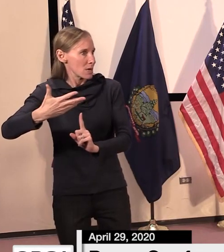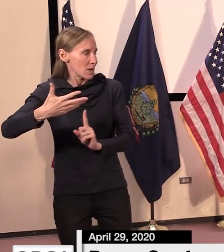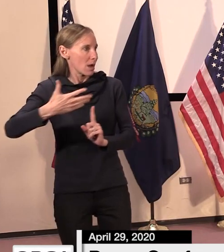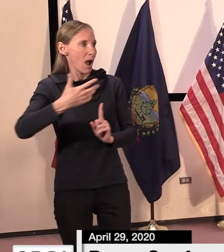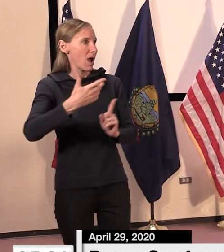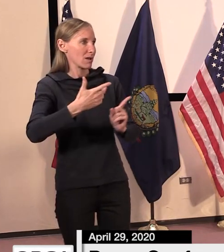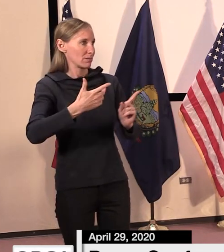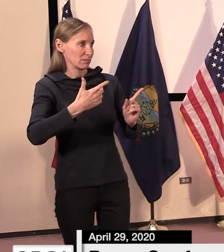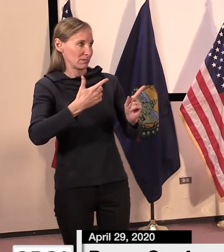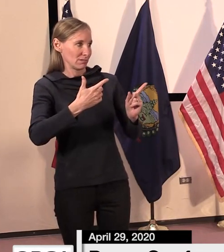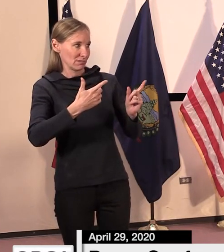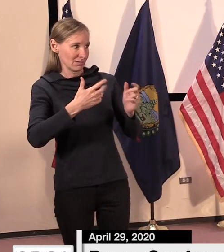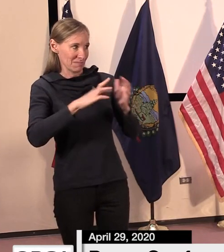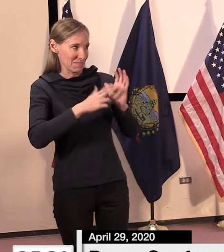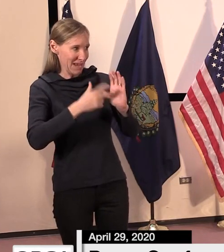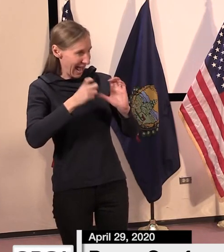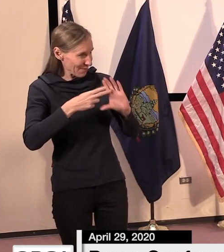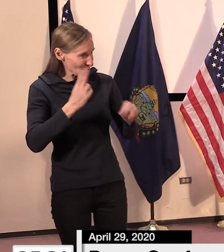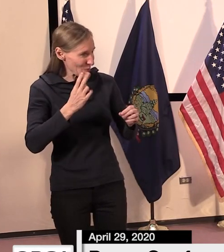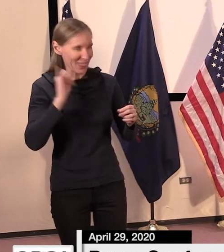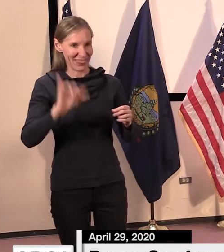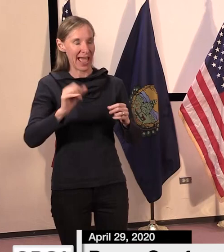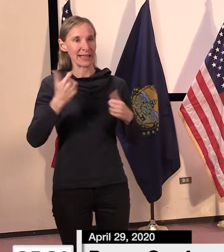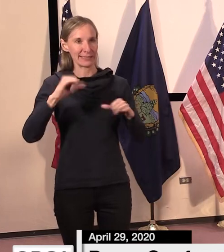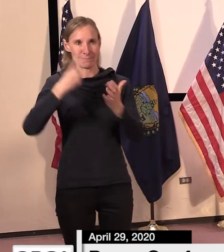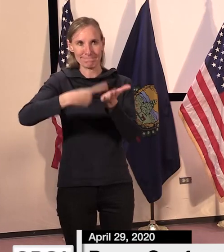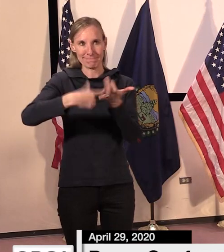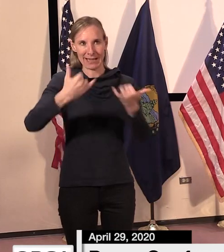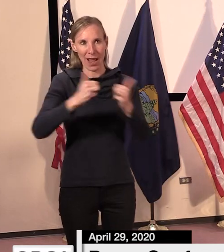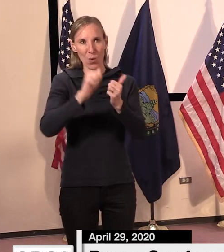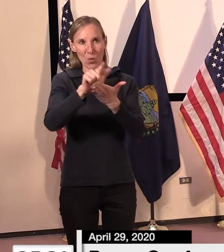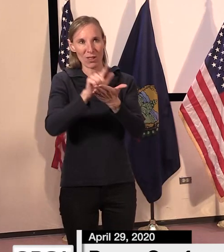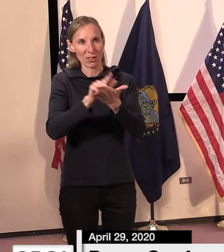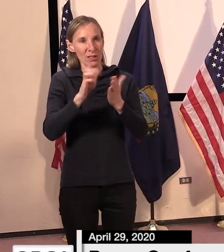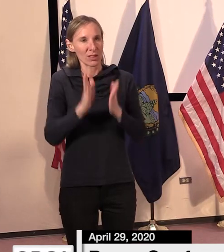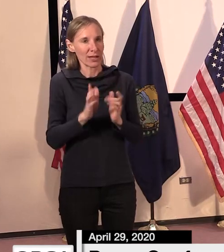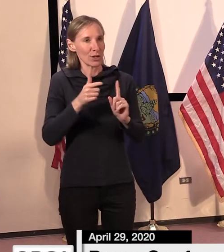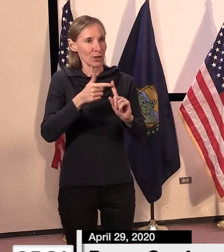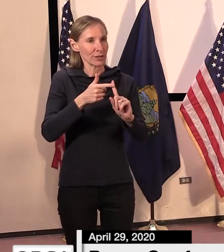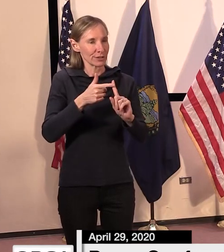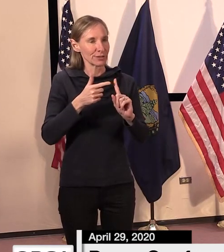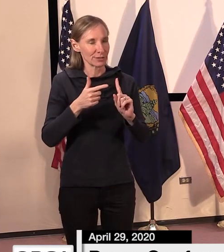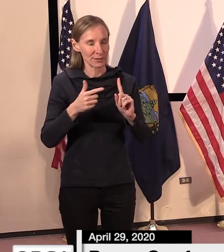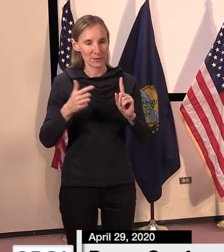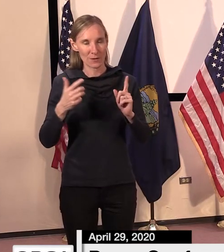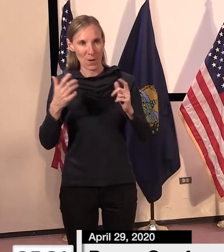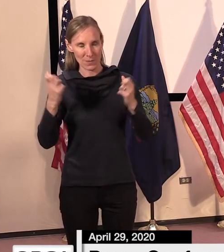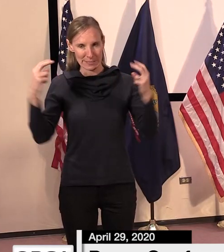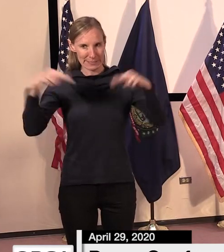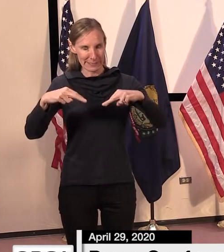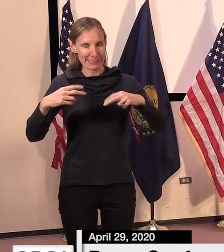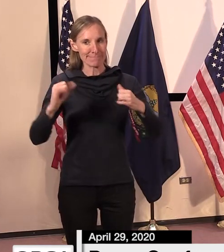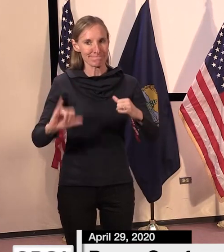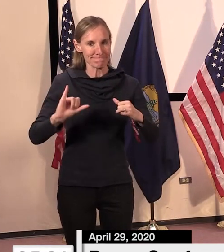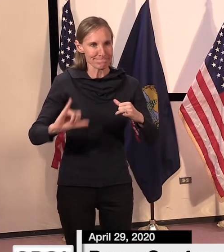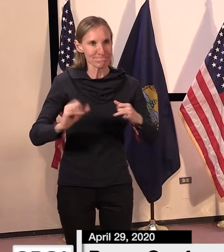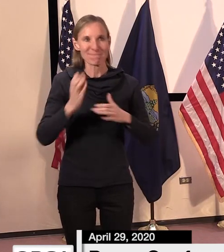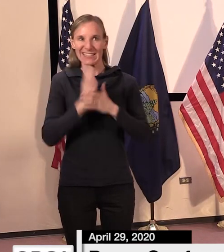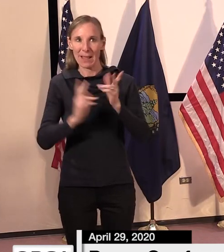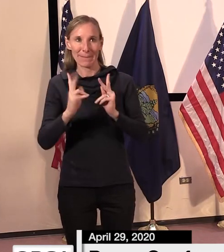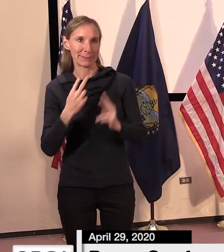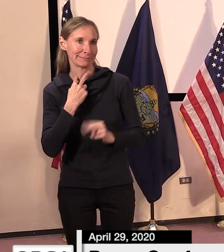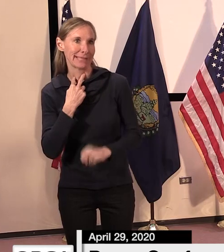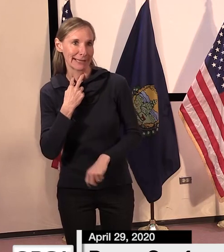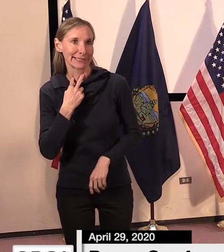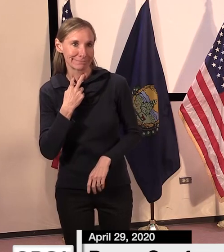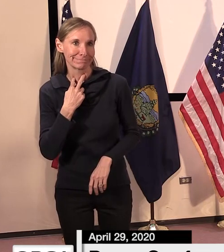be as understanding both on the claimant but also the employer side as much as possible that there are people who are in